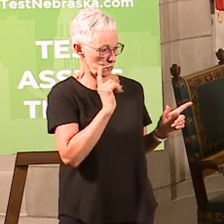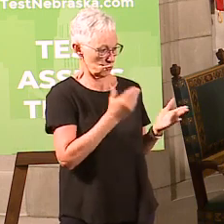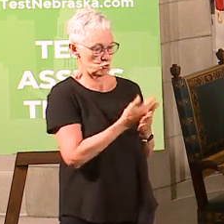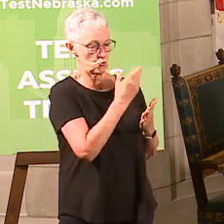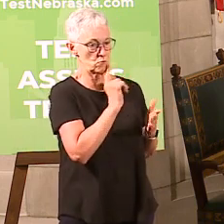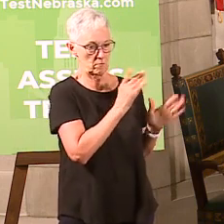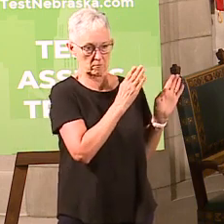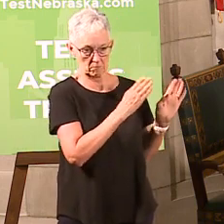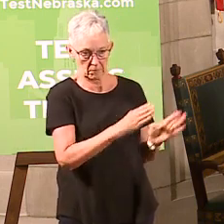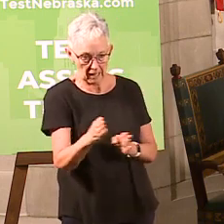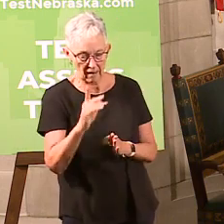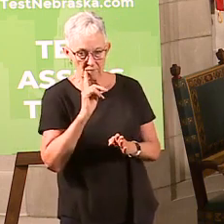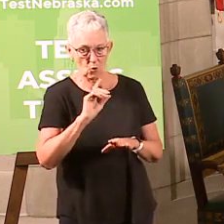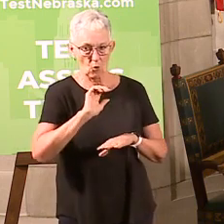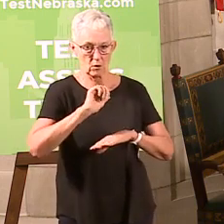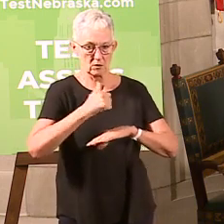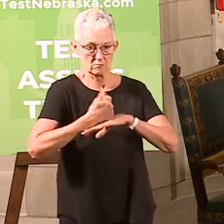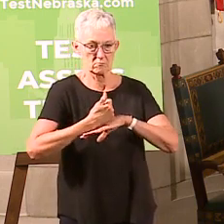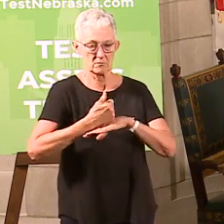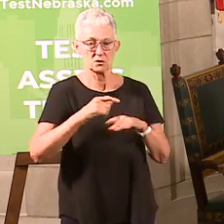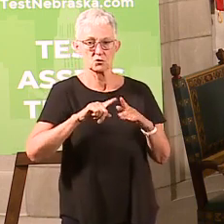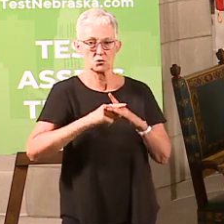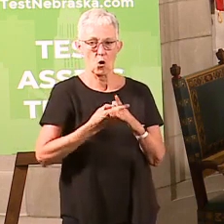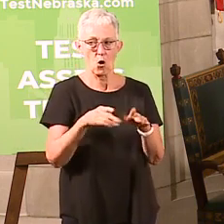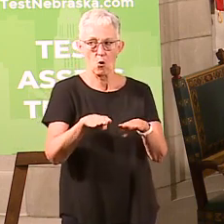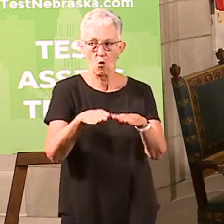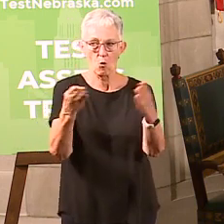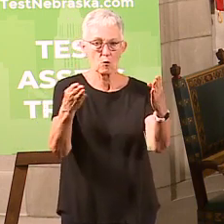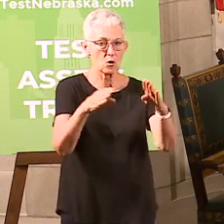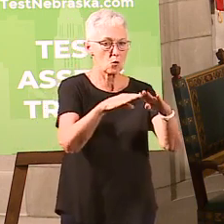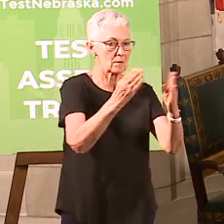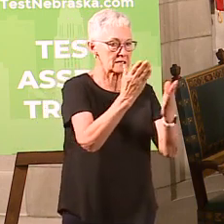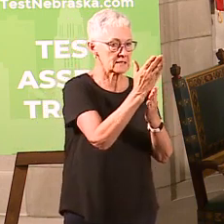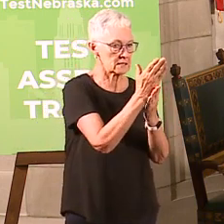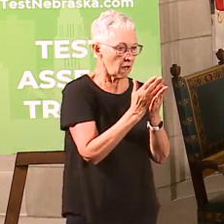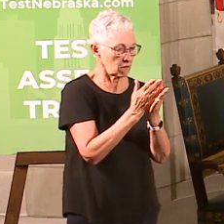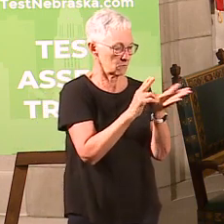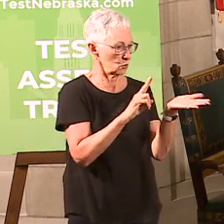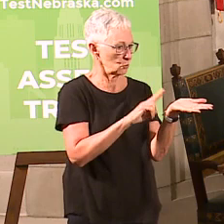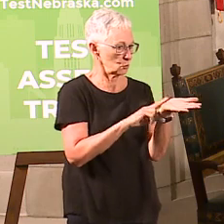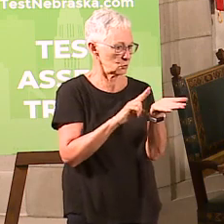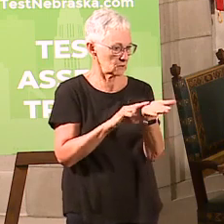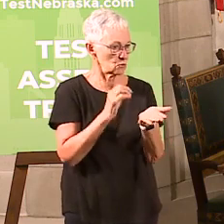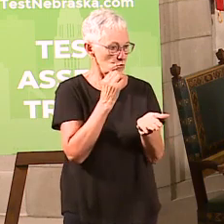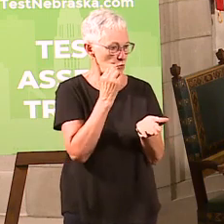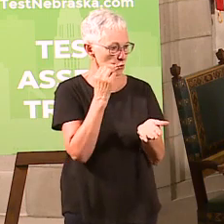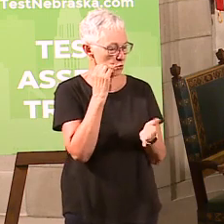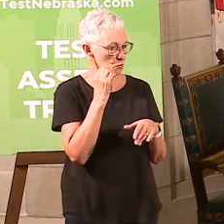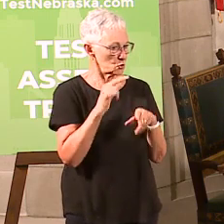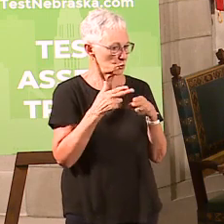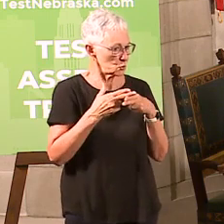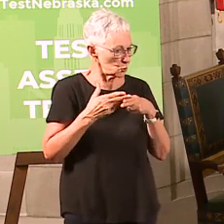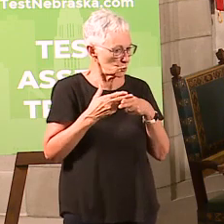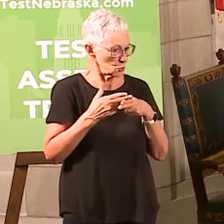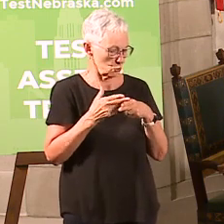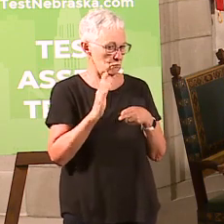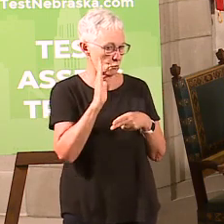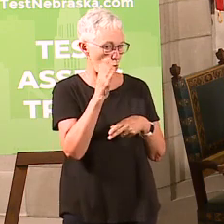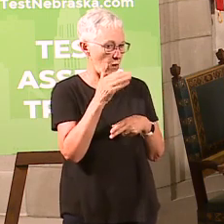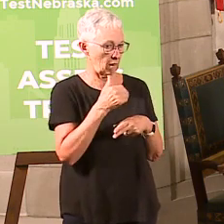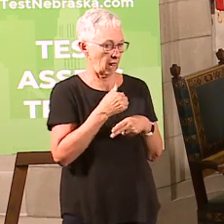maybe start a reopening phase for some of the long-term care facilities. So shortly we'll have that plan